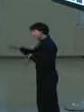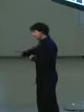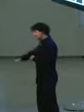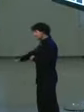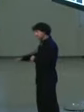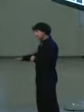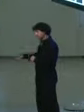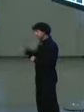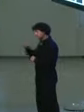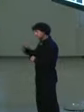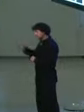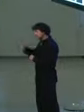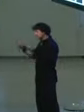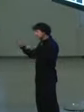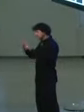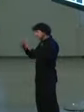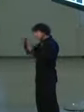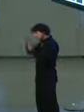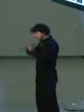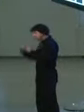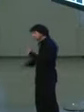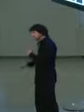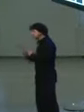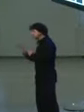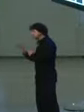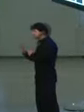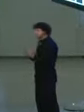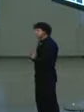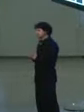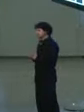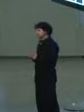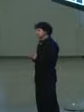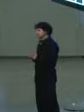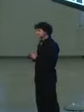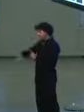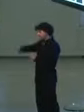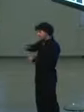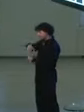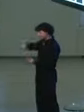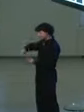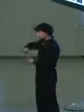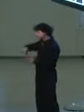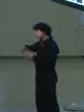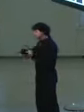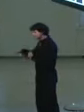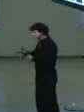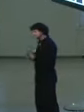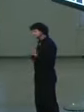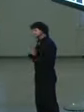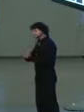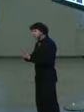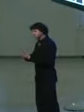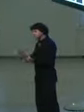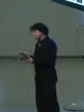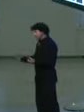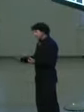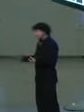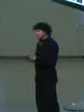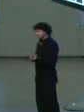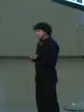shows about these characters which were available for to be bought in the stores